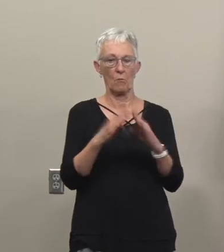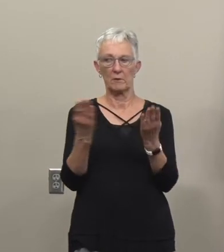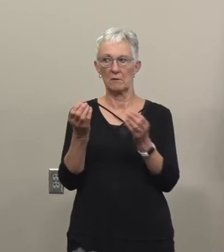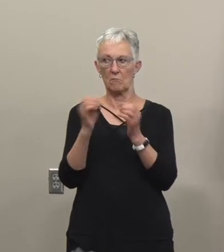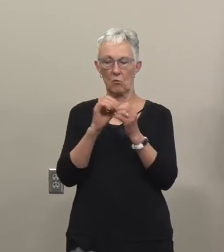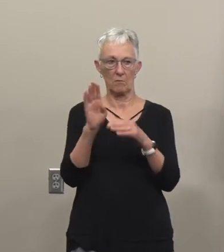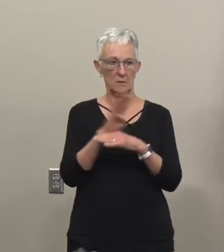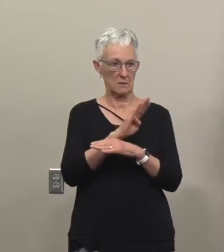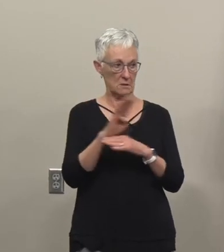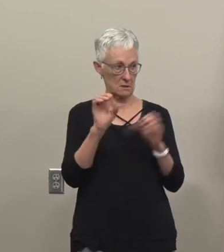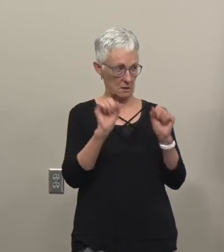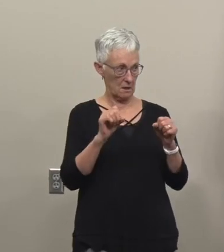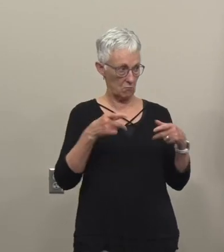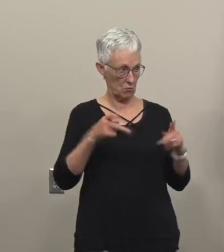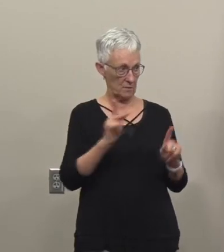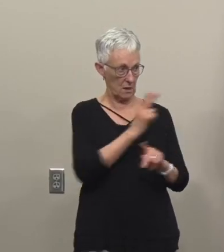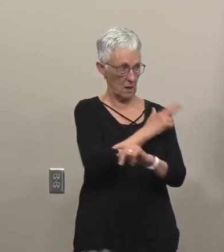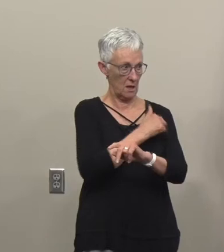again?